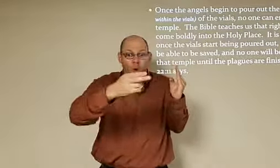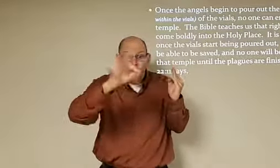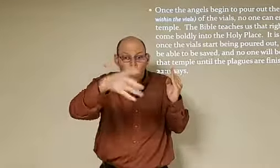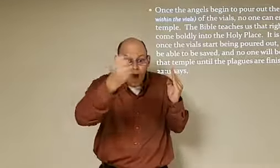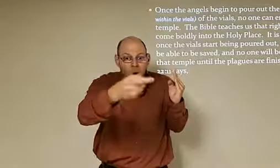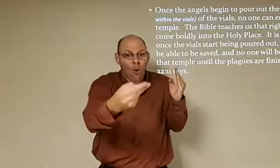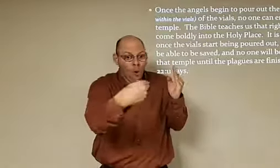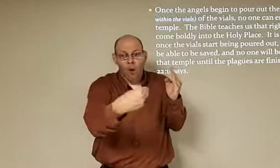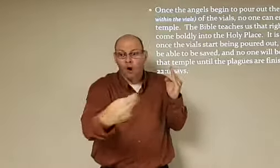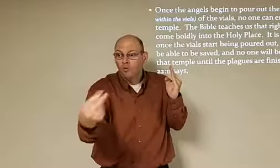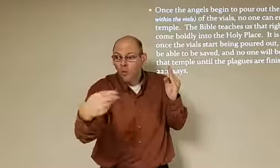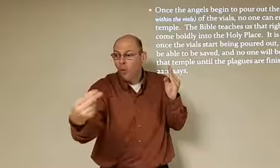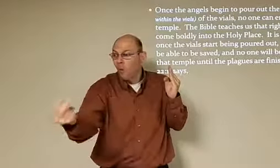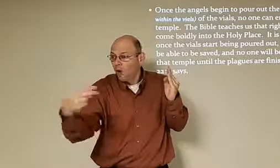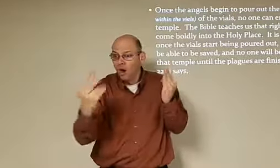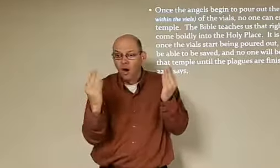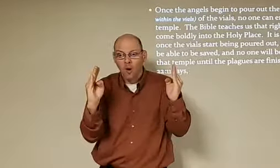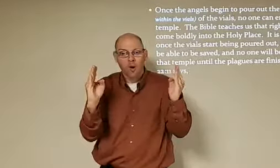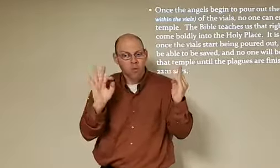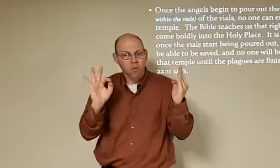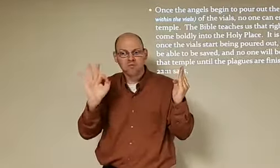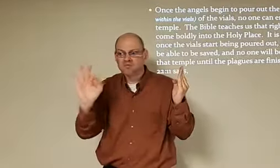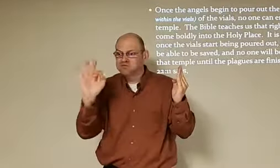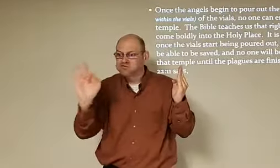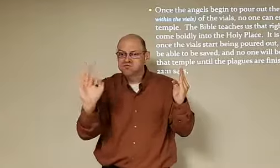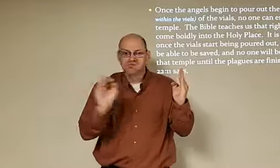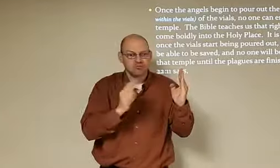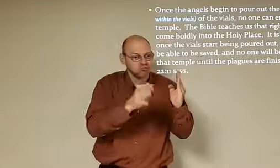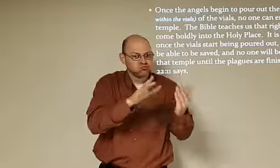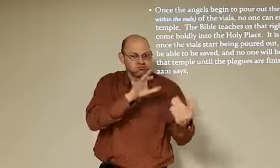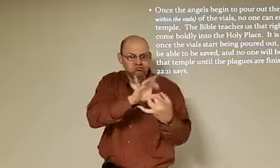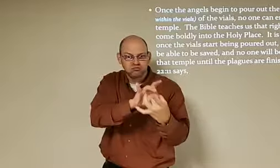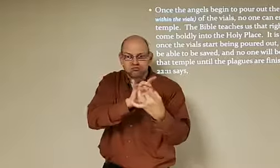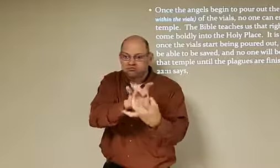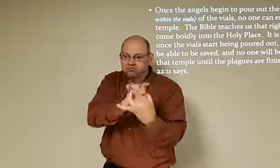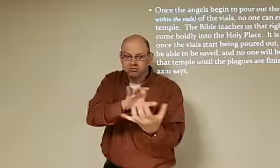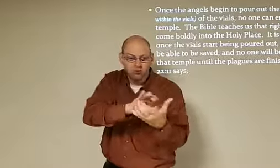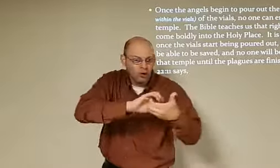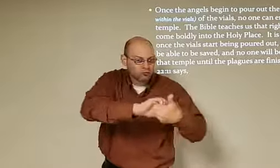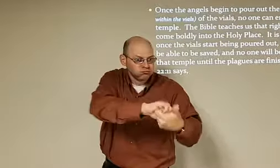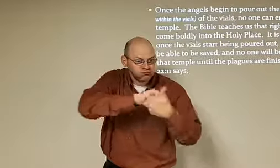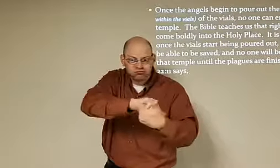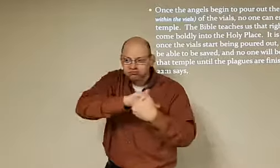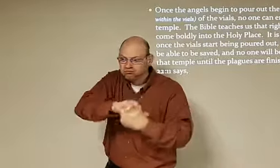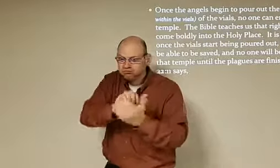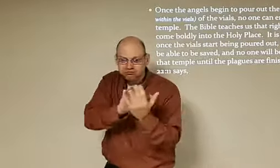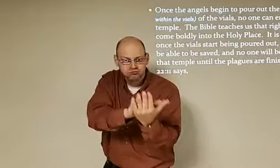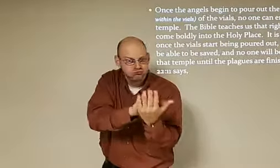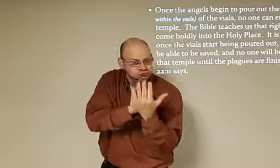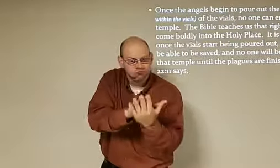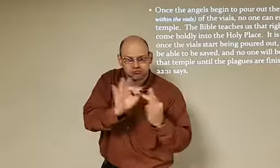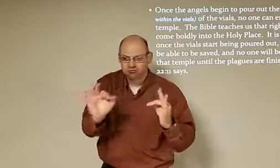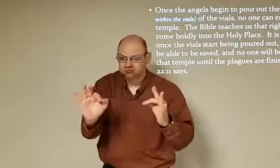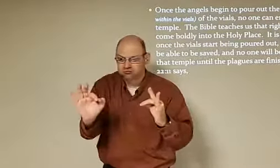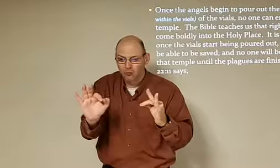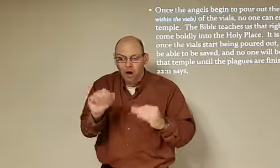in? Oh, yeah, the Holy Ghost is for you. Great. And people connect, and they unify with the